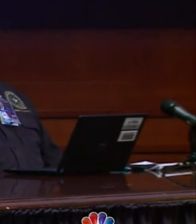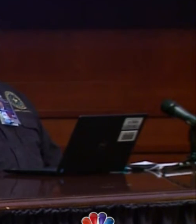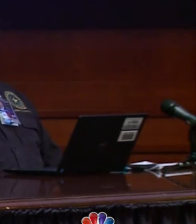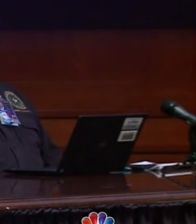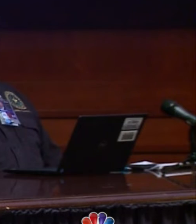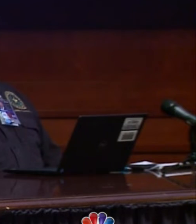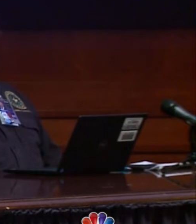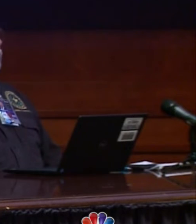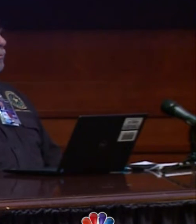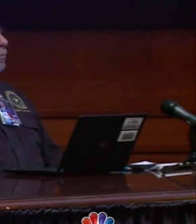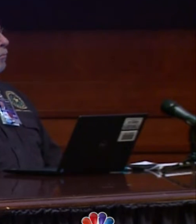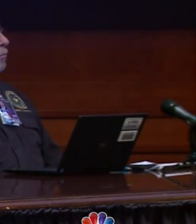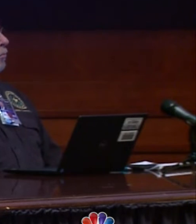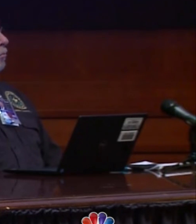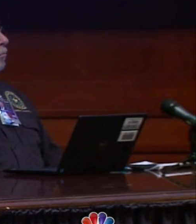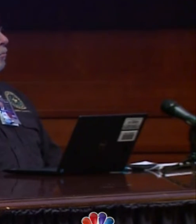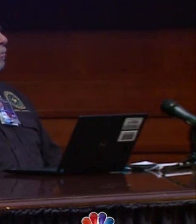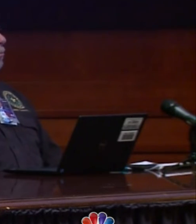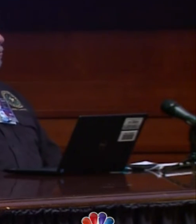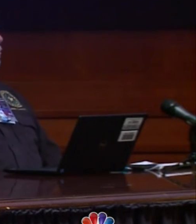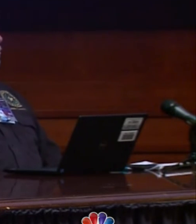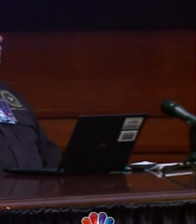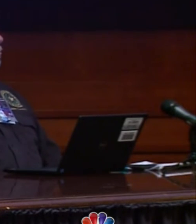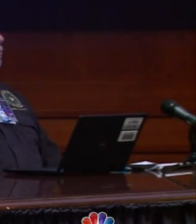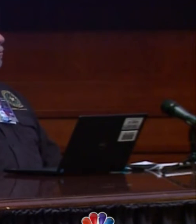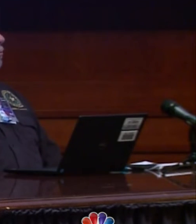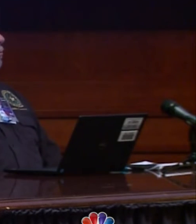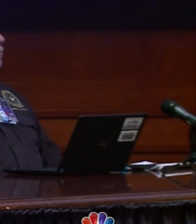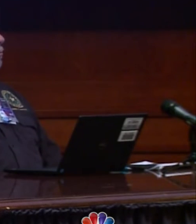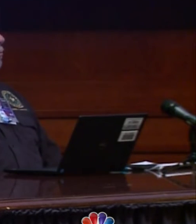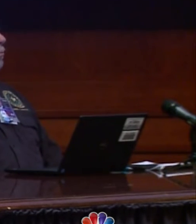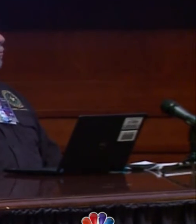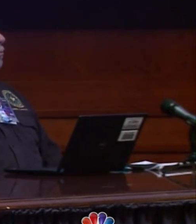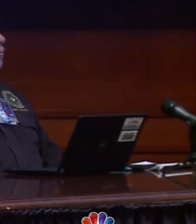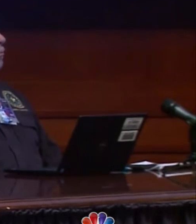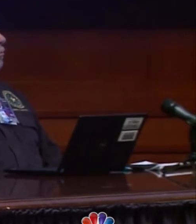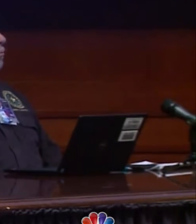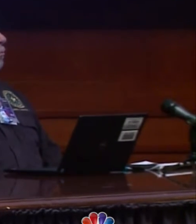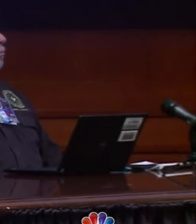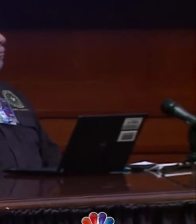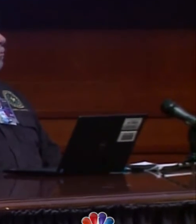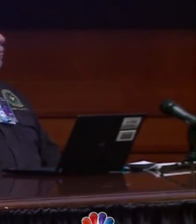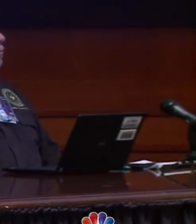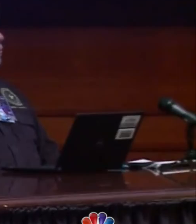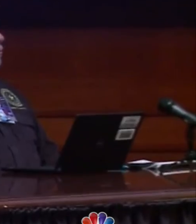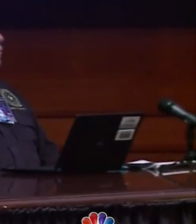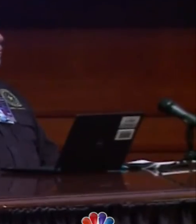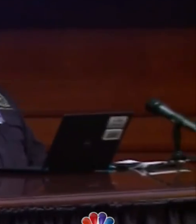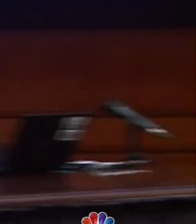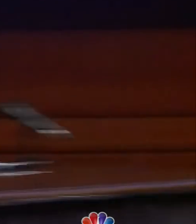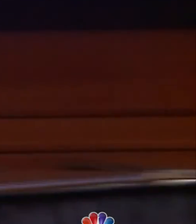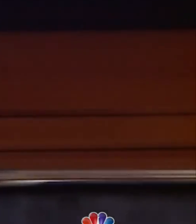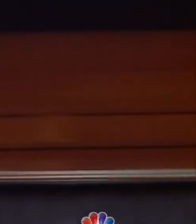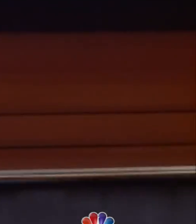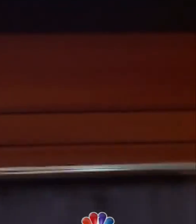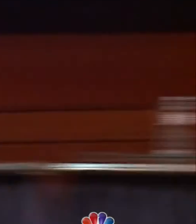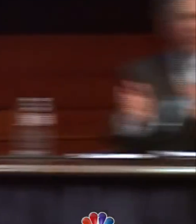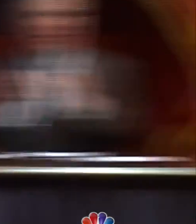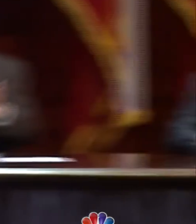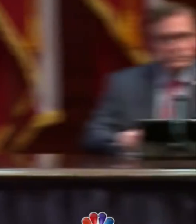results. If I could explain this and understand this kind of structure of the way that it works, there are three